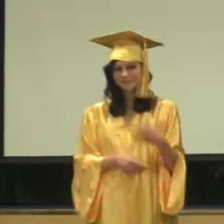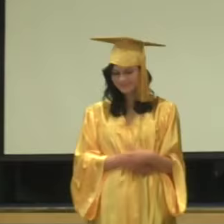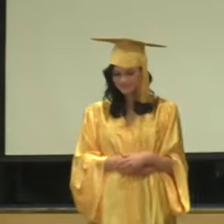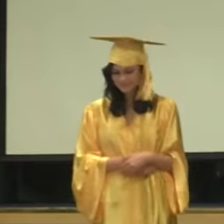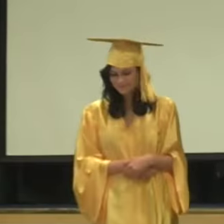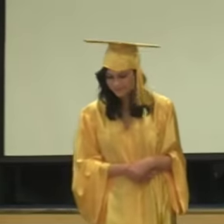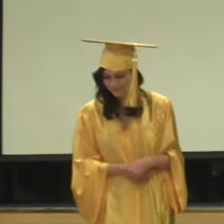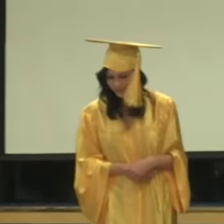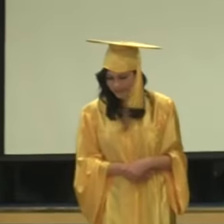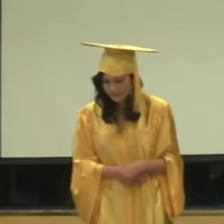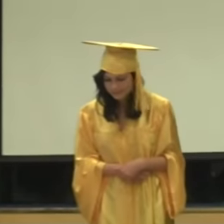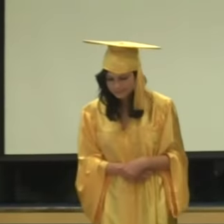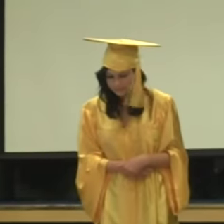best teacher ever.